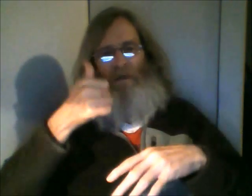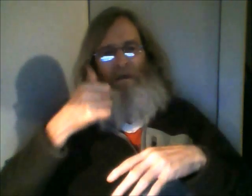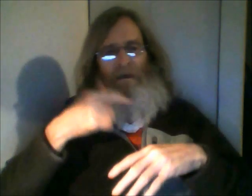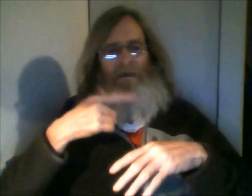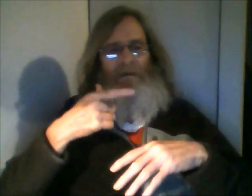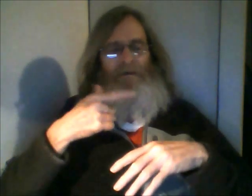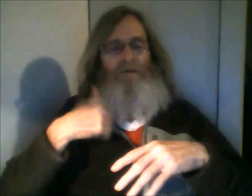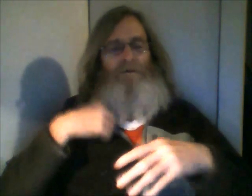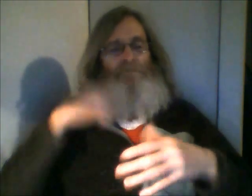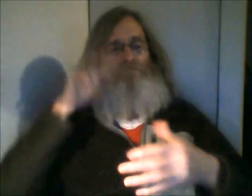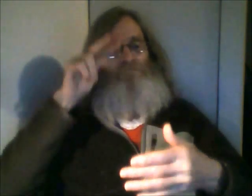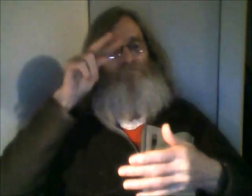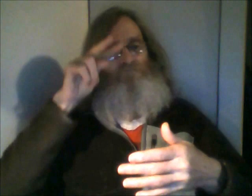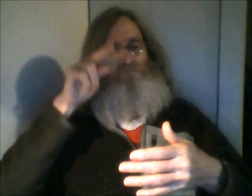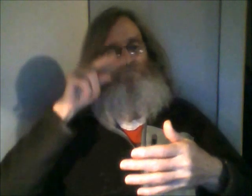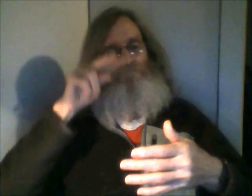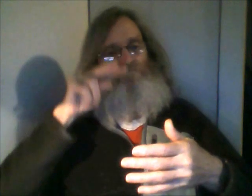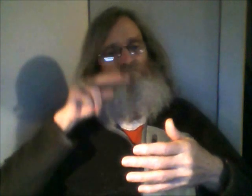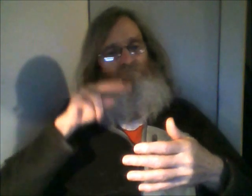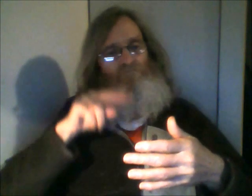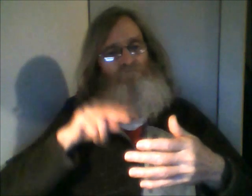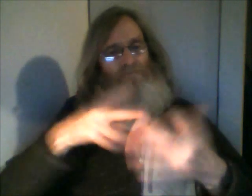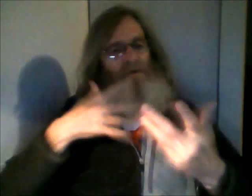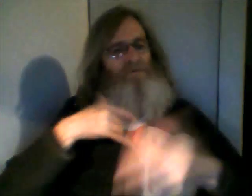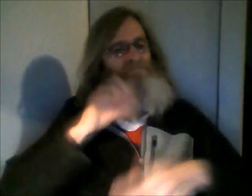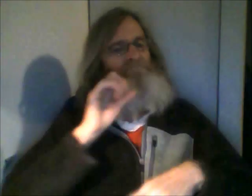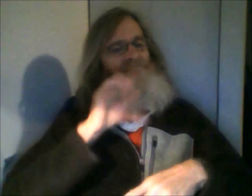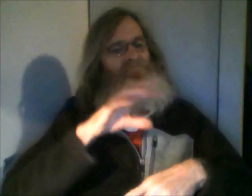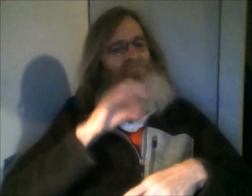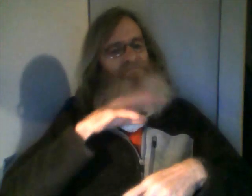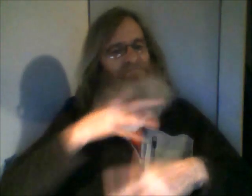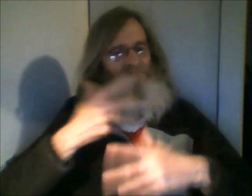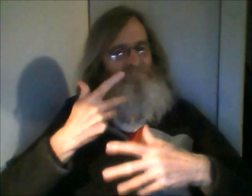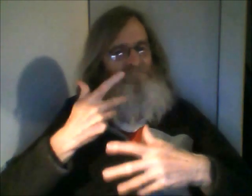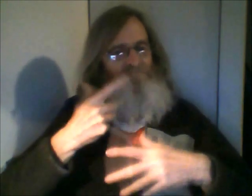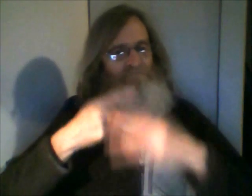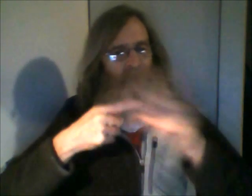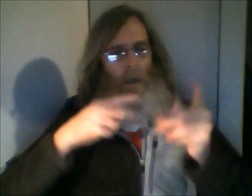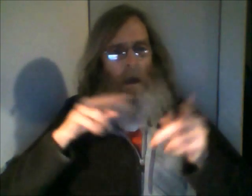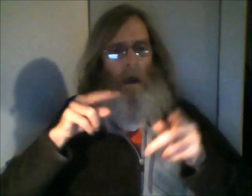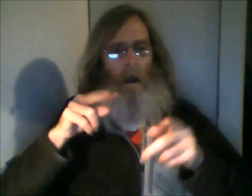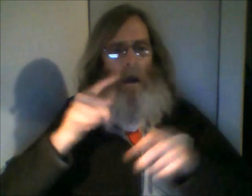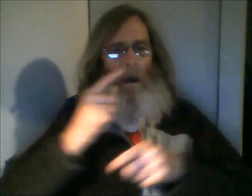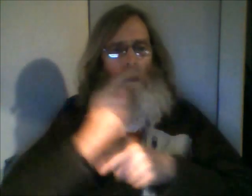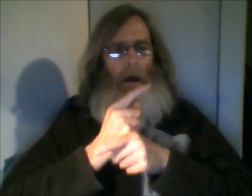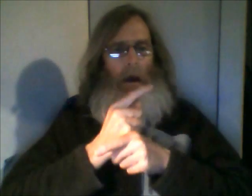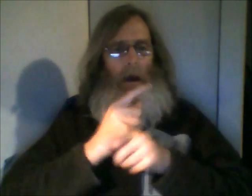lab. A worker then draws blood from the pouch for testing at the lab.